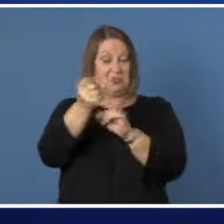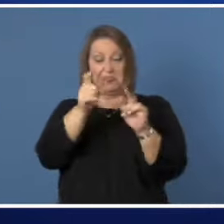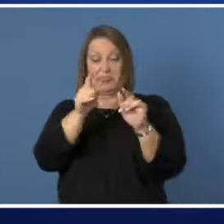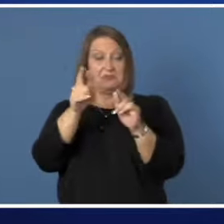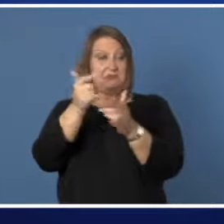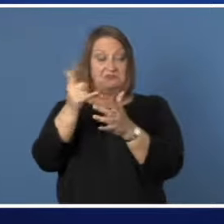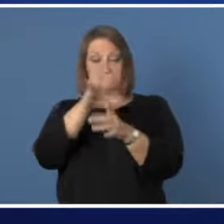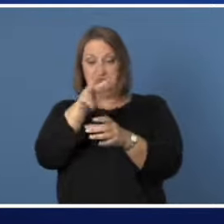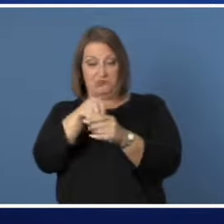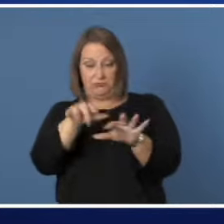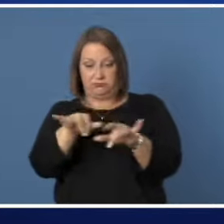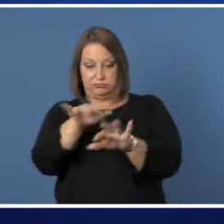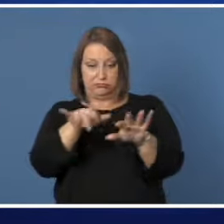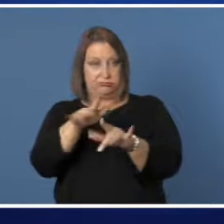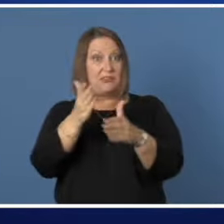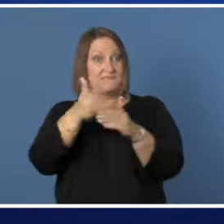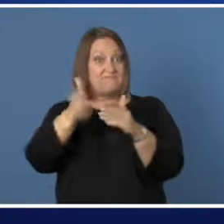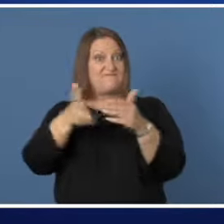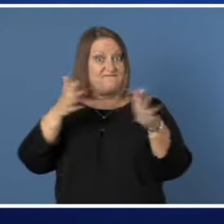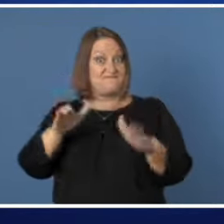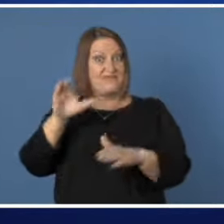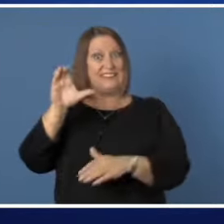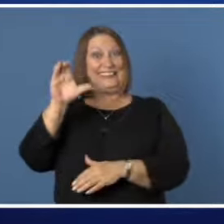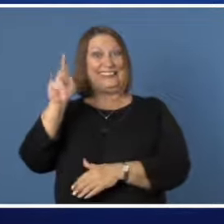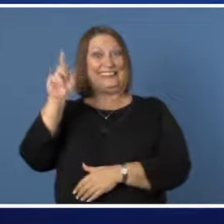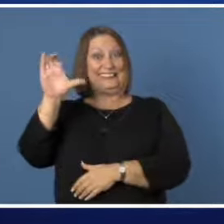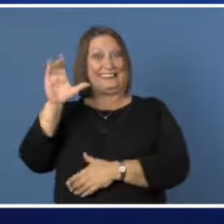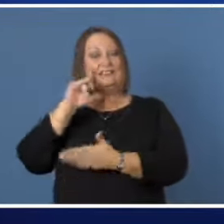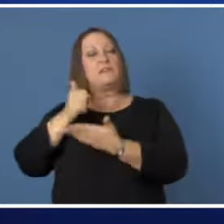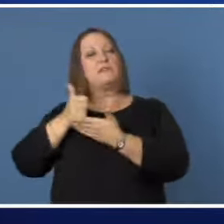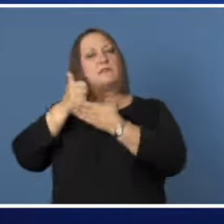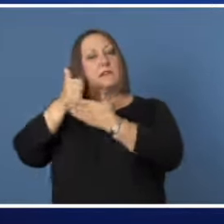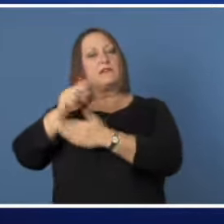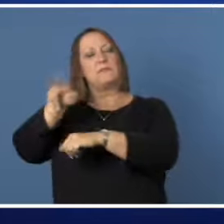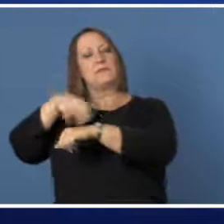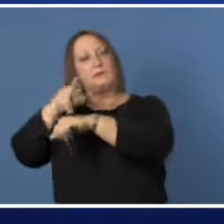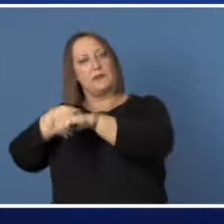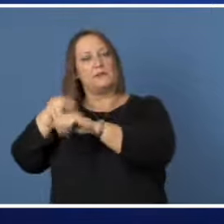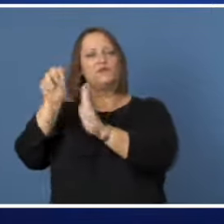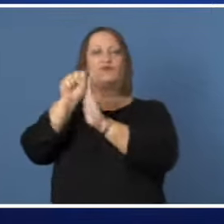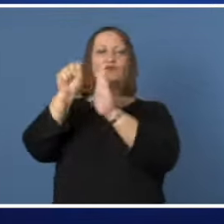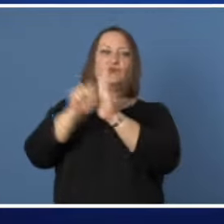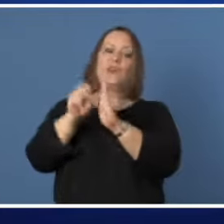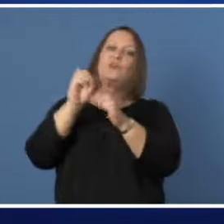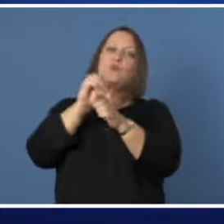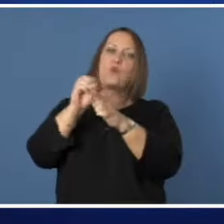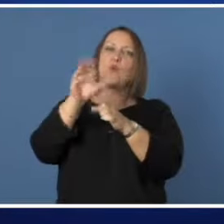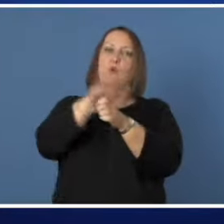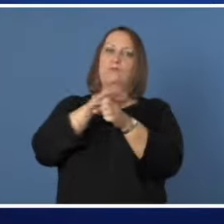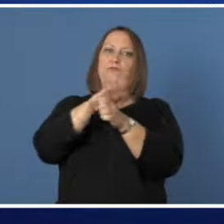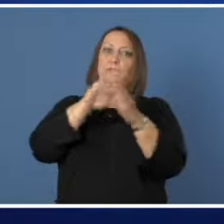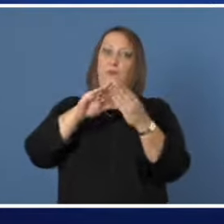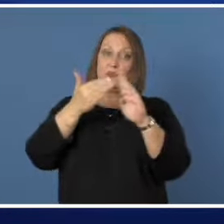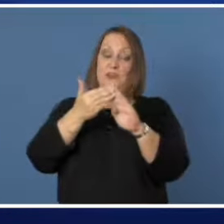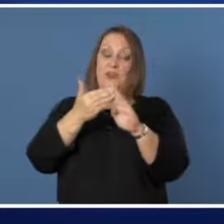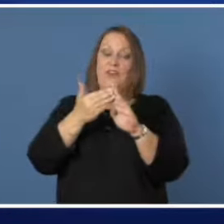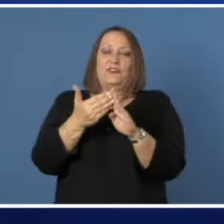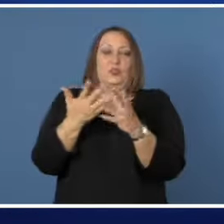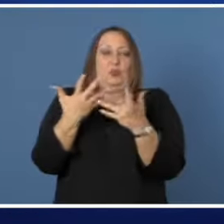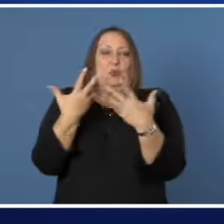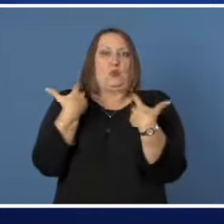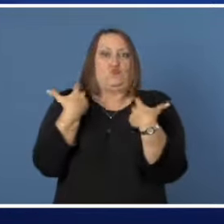to a disaster has ended, CDC assists national, state, and local partners in the